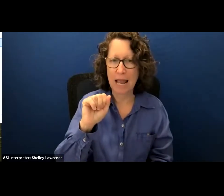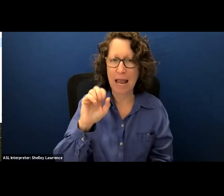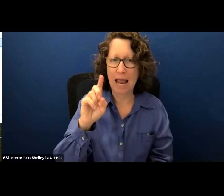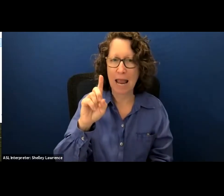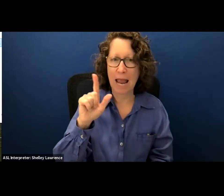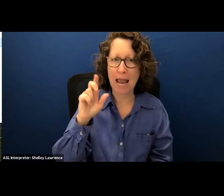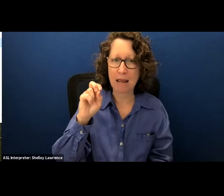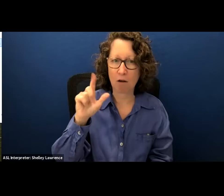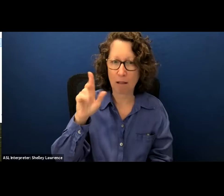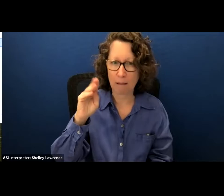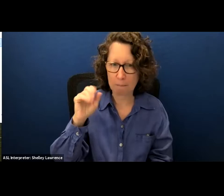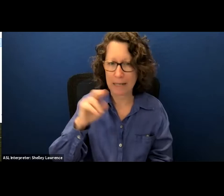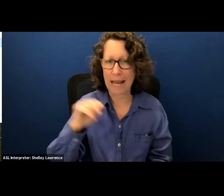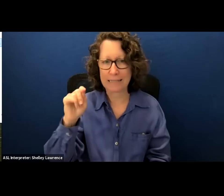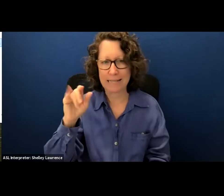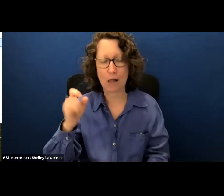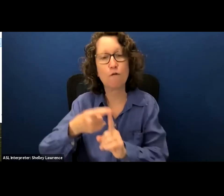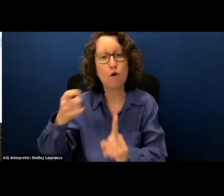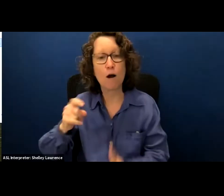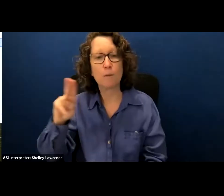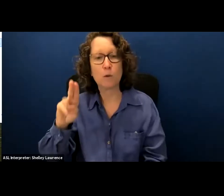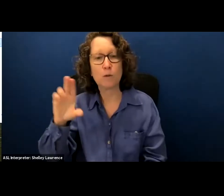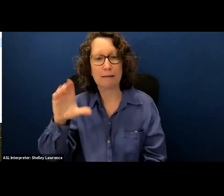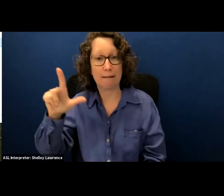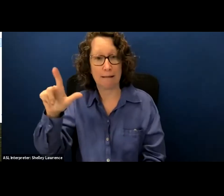from UCLA.